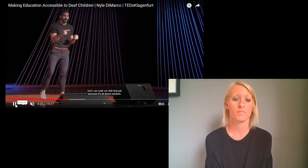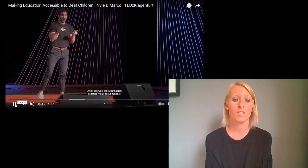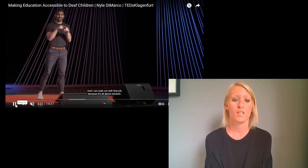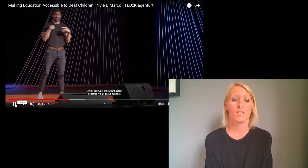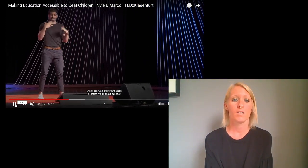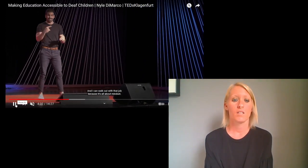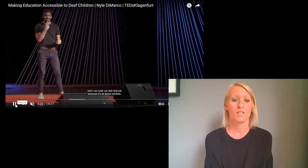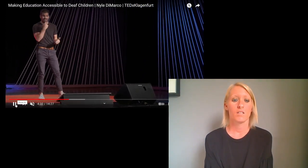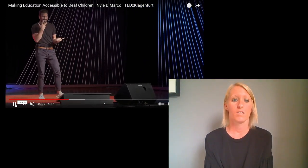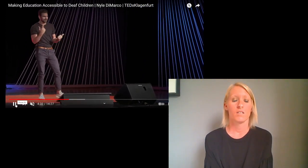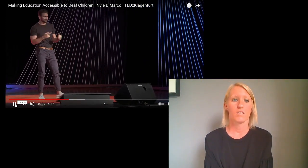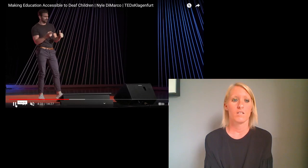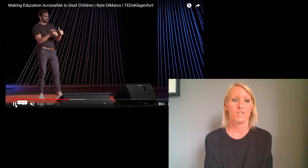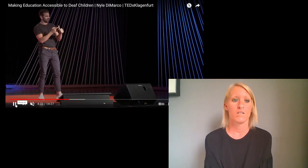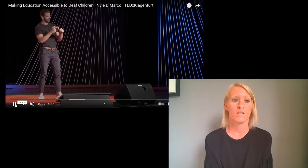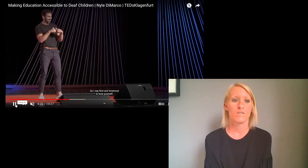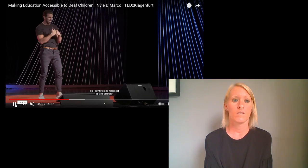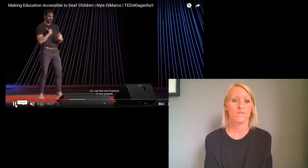them.